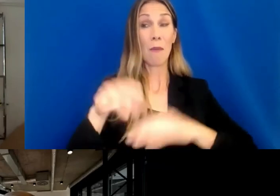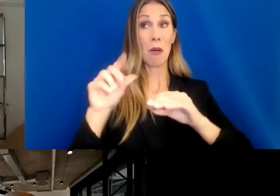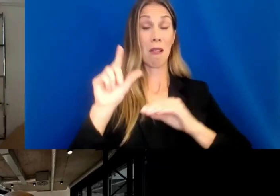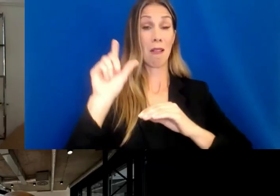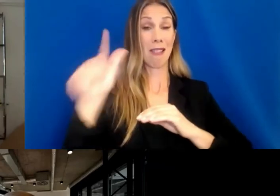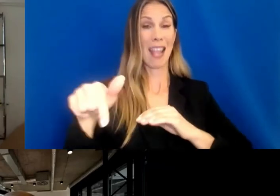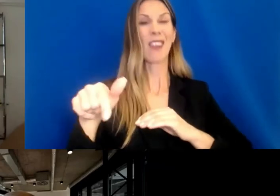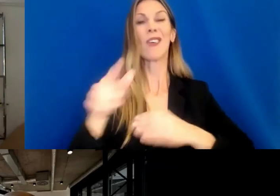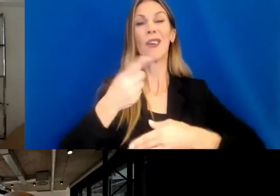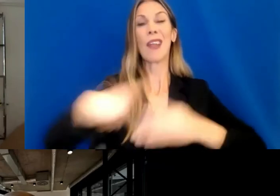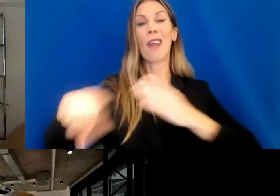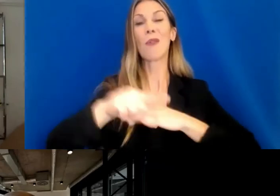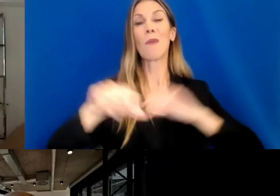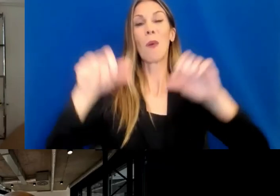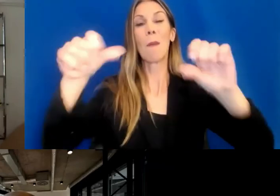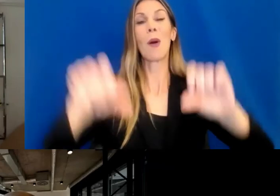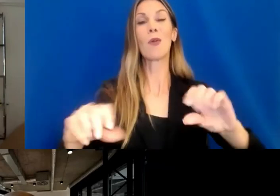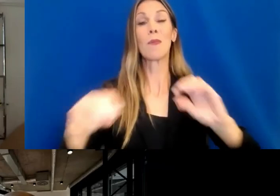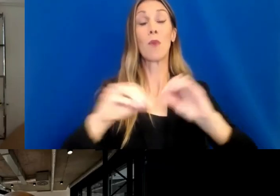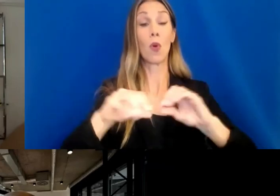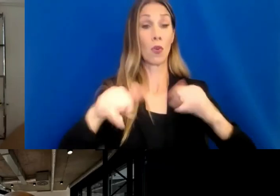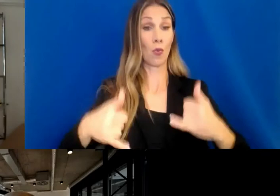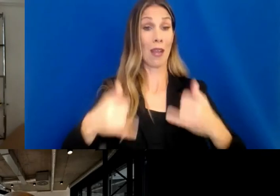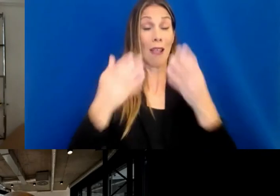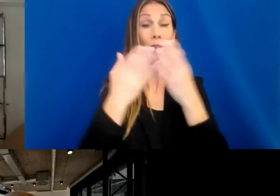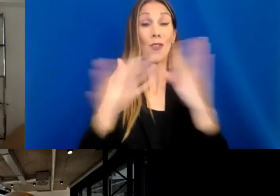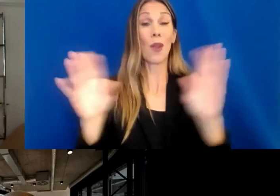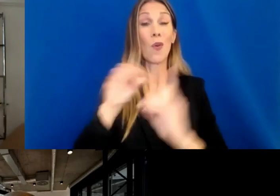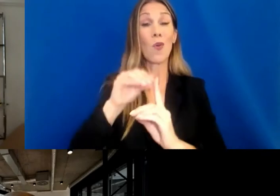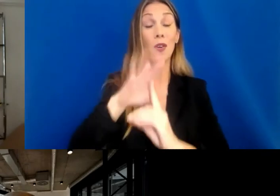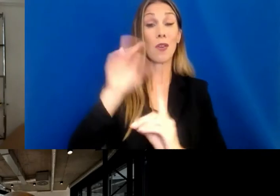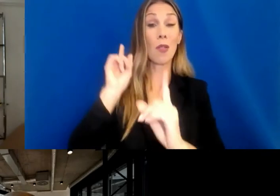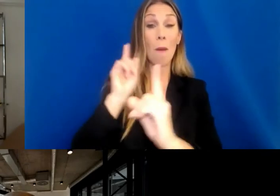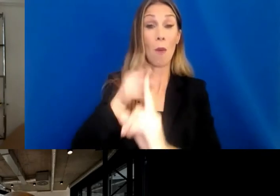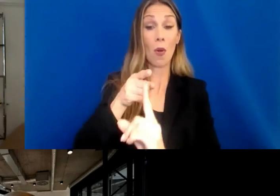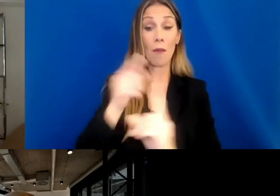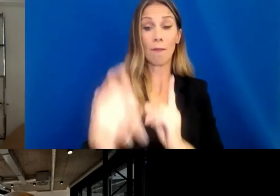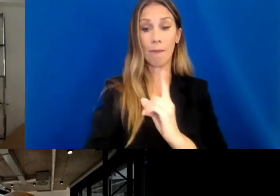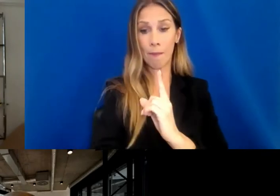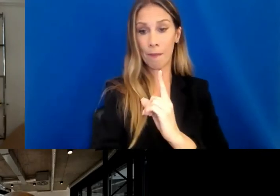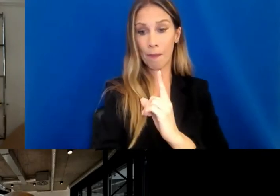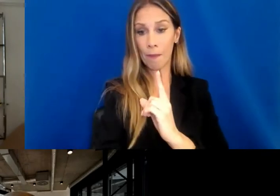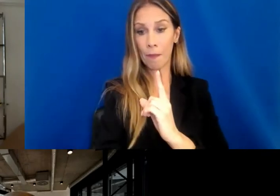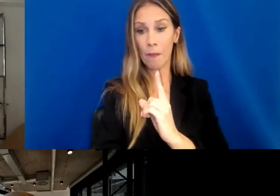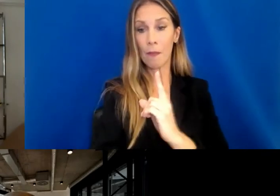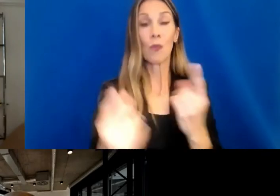this general orientation is to give you, I suppose,